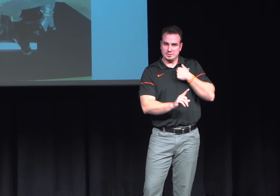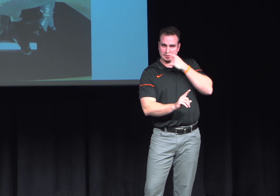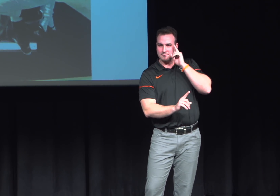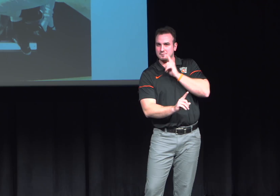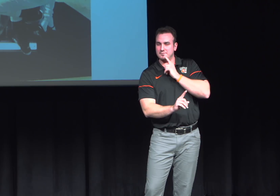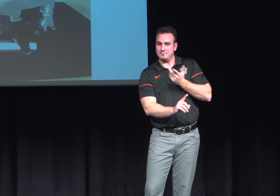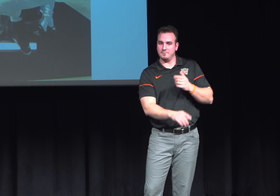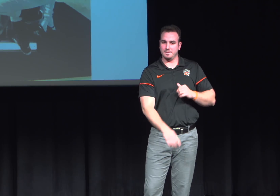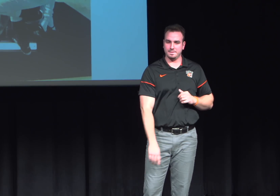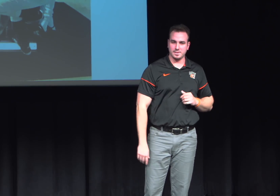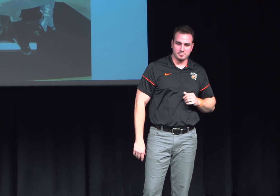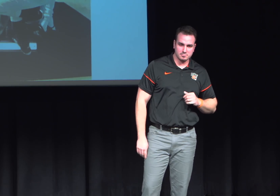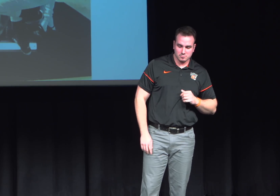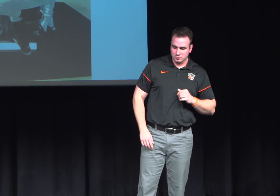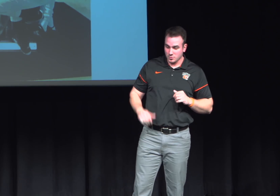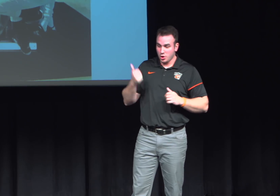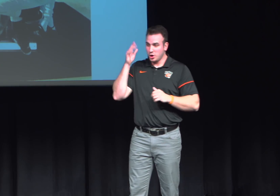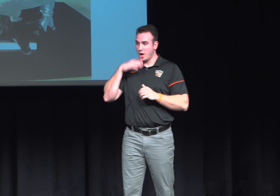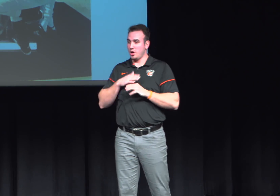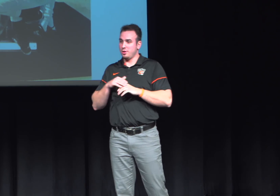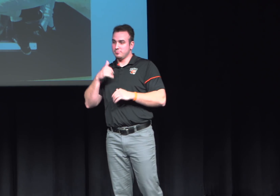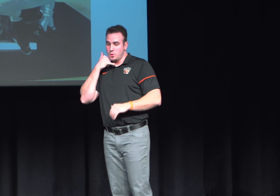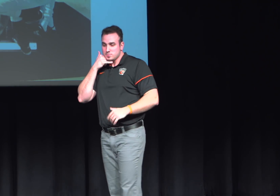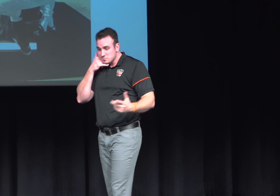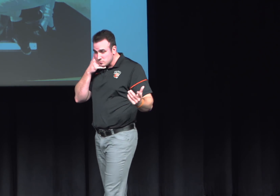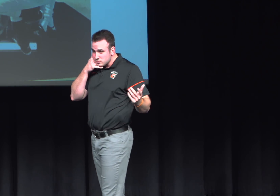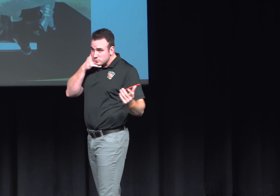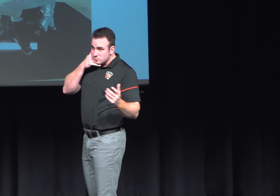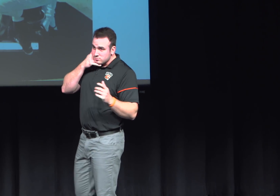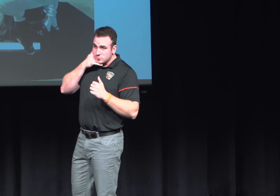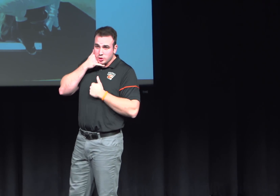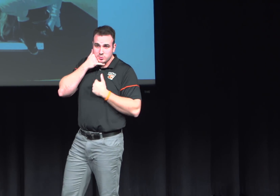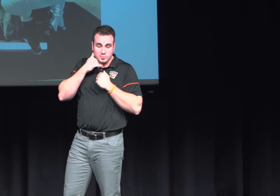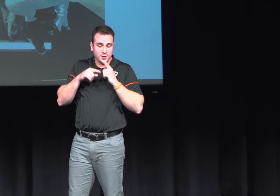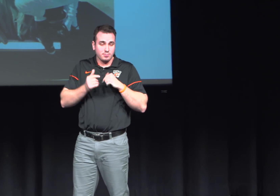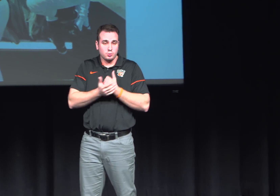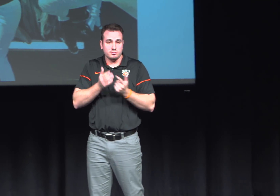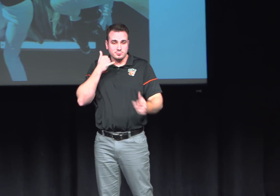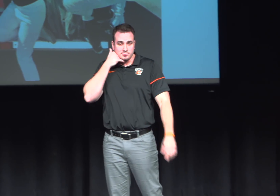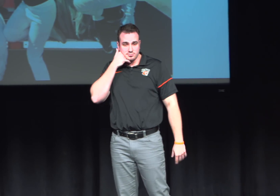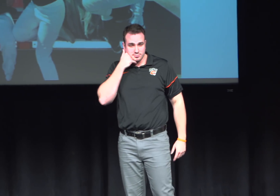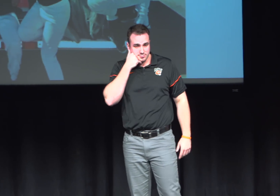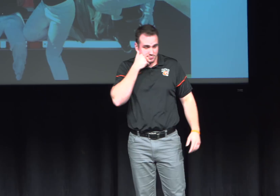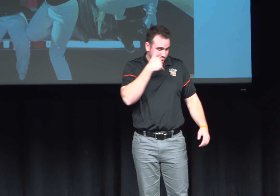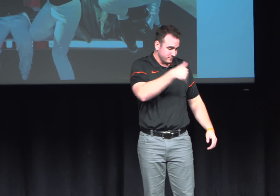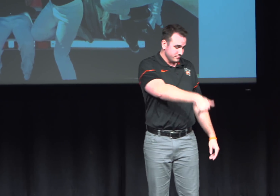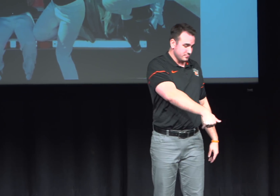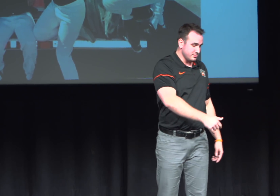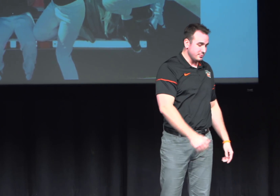my son is deaf. And the guy on the phone says, I'm sorry, I can't help you. And he hung up on my dad.